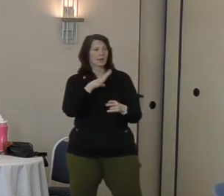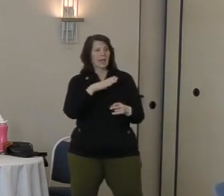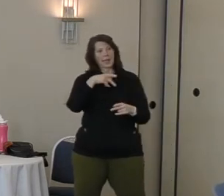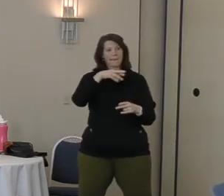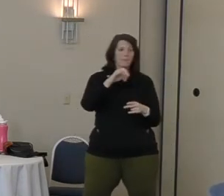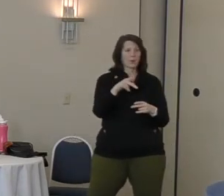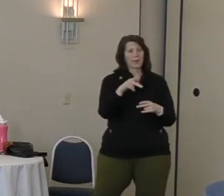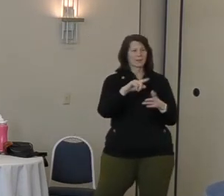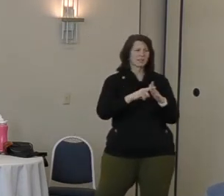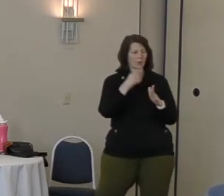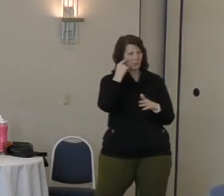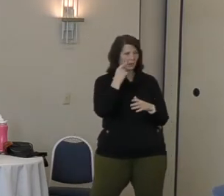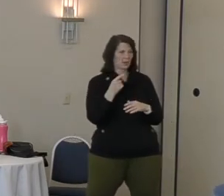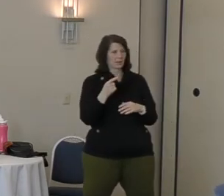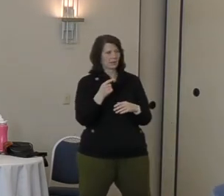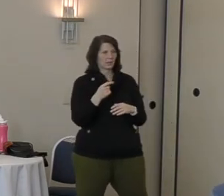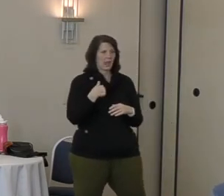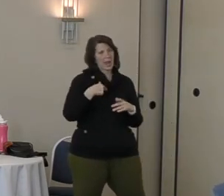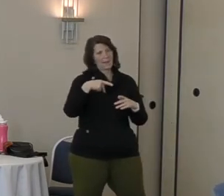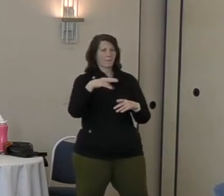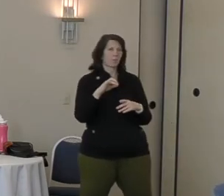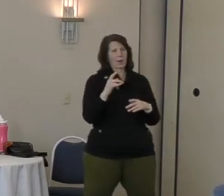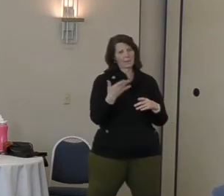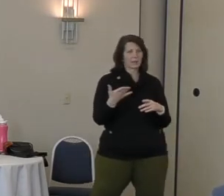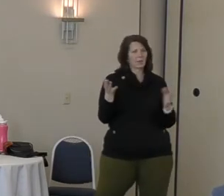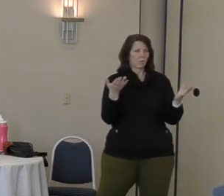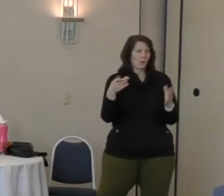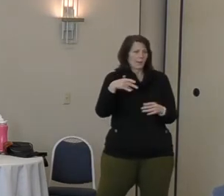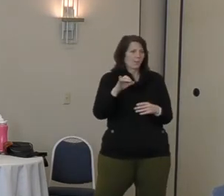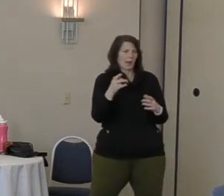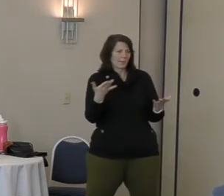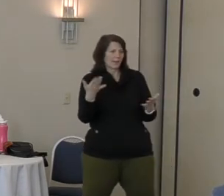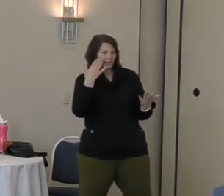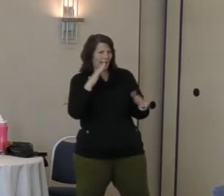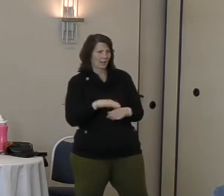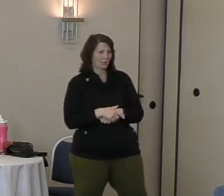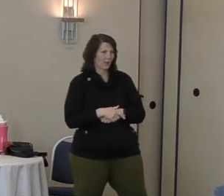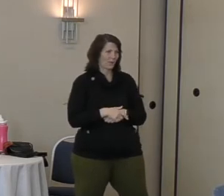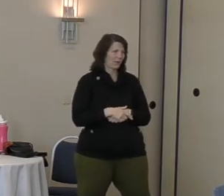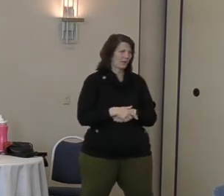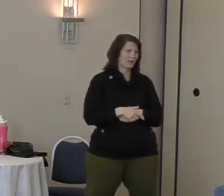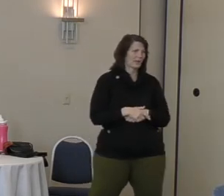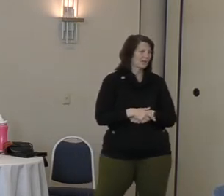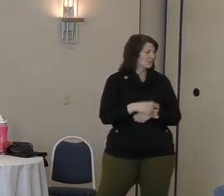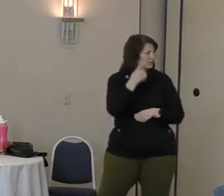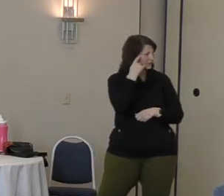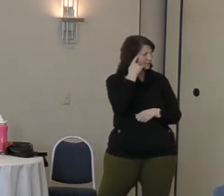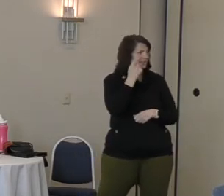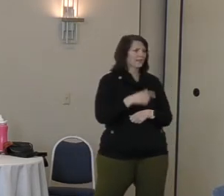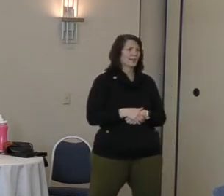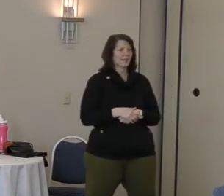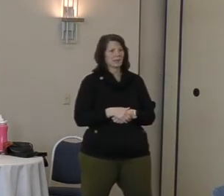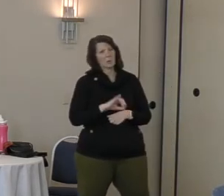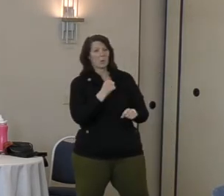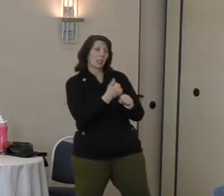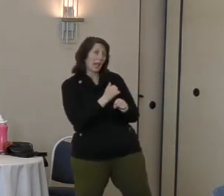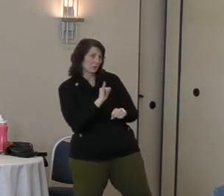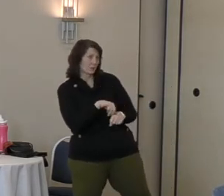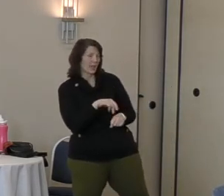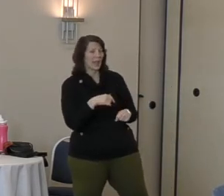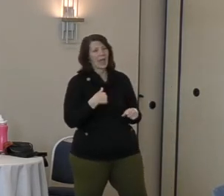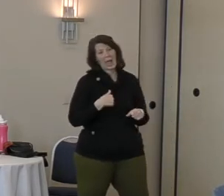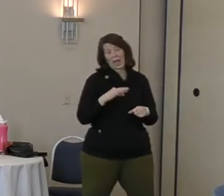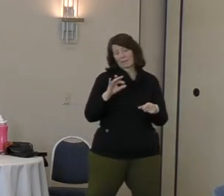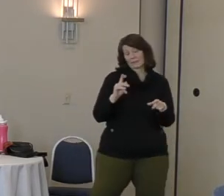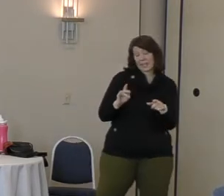prop, he starts thinking, well, I need to do the prop thing. What are prop things? I don't know. But it just gets in their head. Oh, locks do this. Oh, I'm